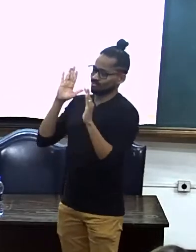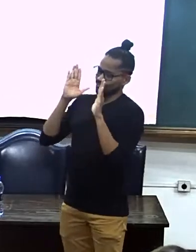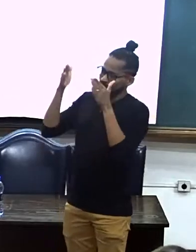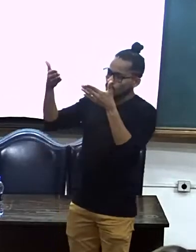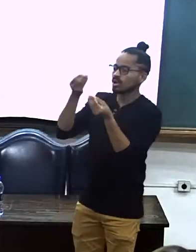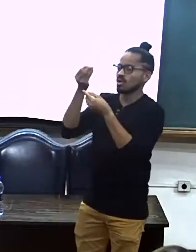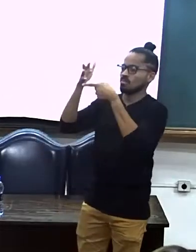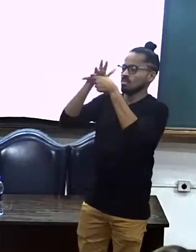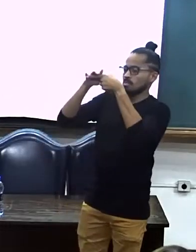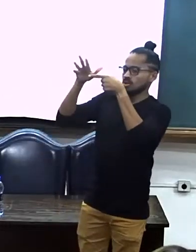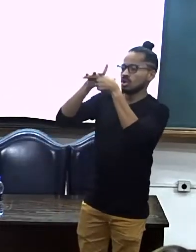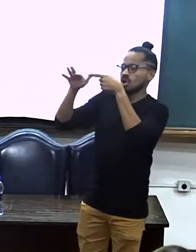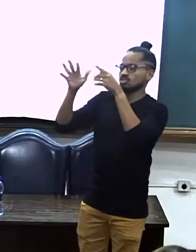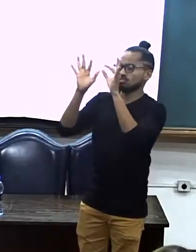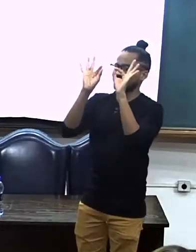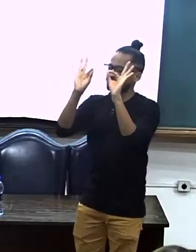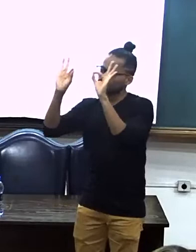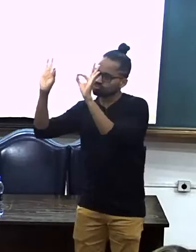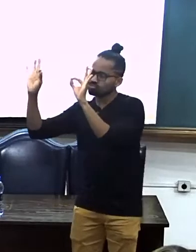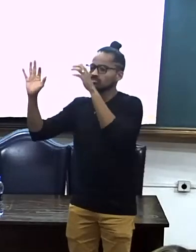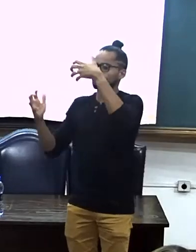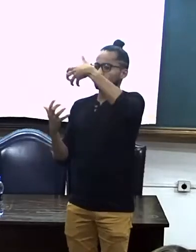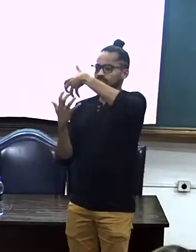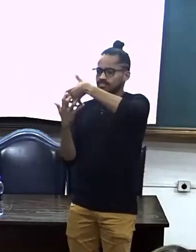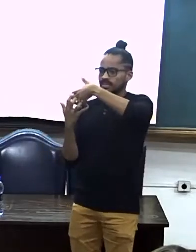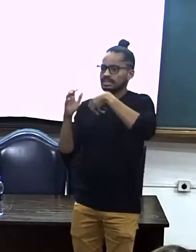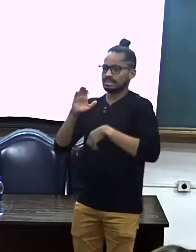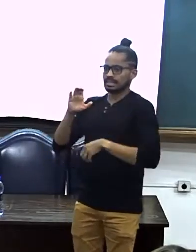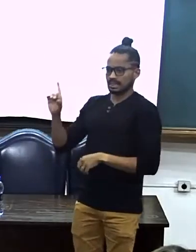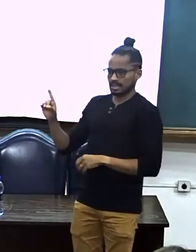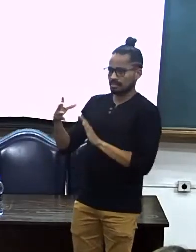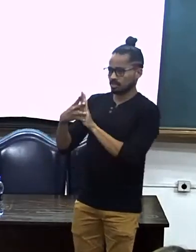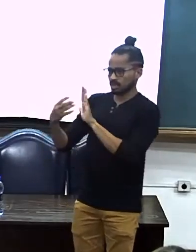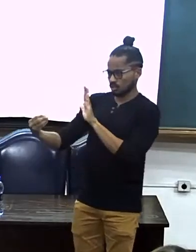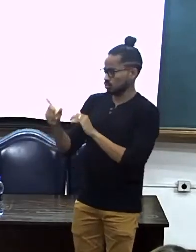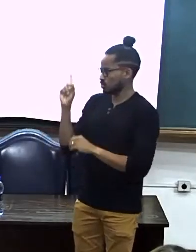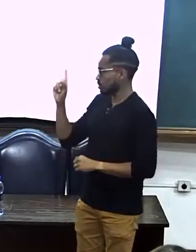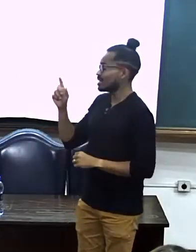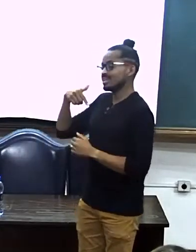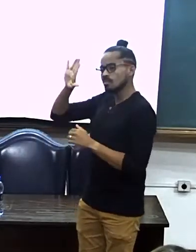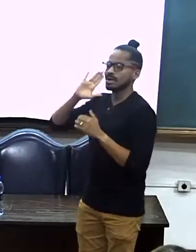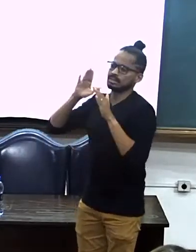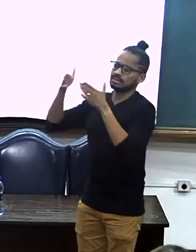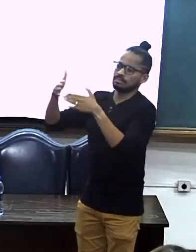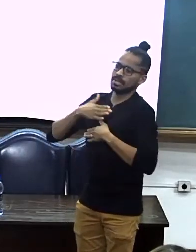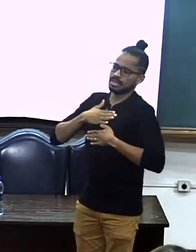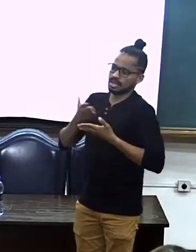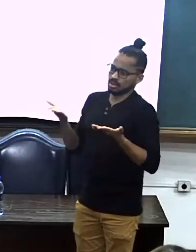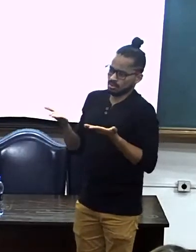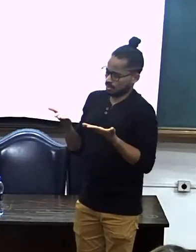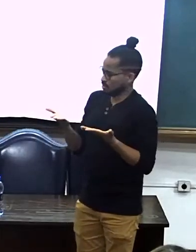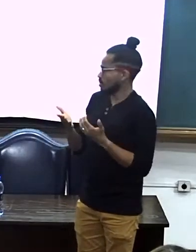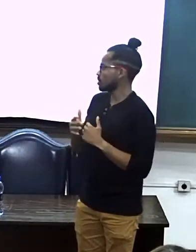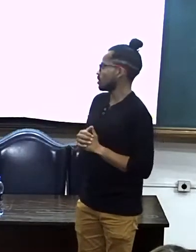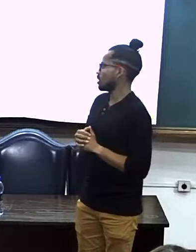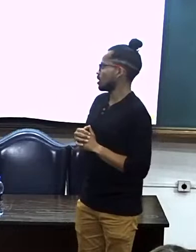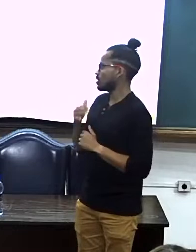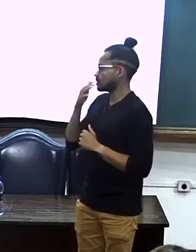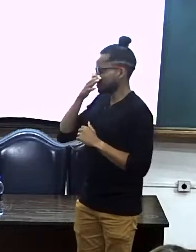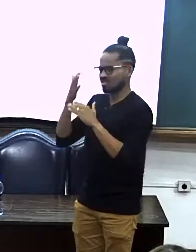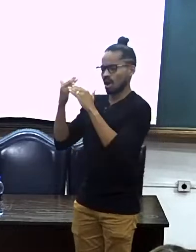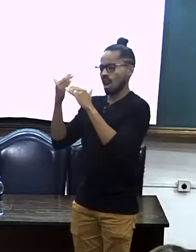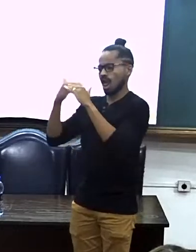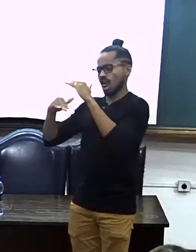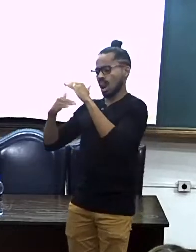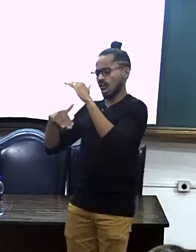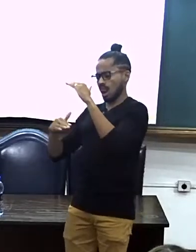the CD model. And this is the part that I'm very interested in right now. I'm not going to talk about the